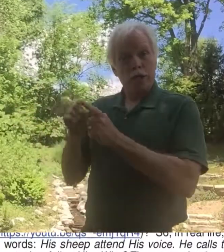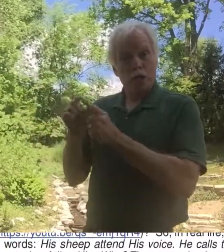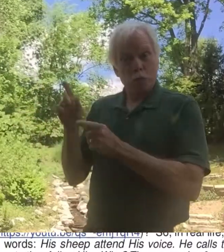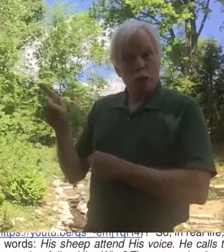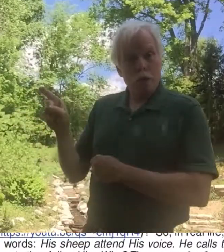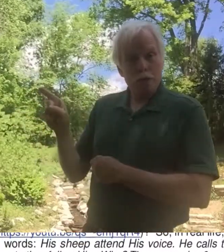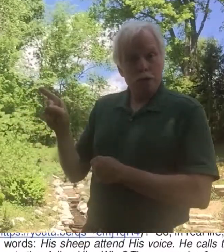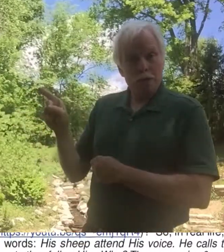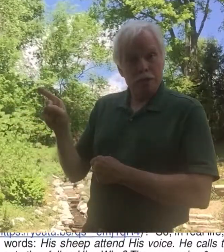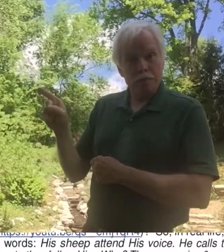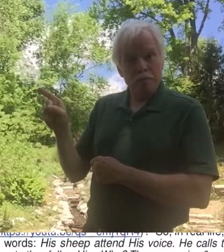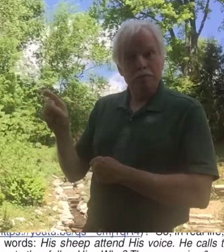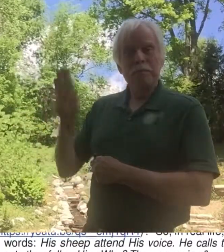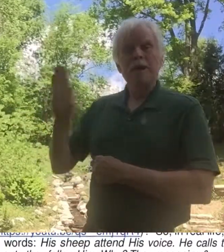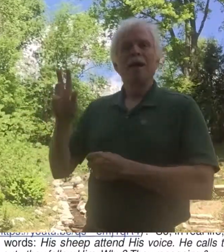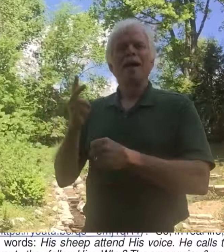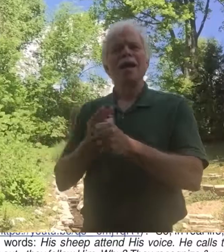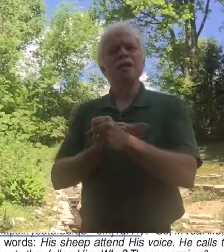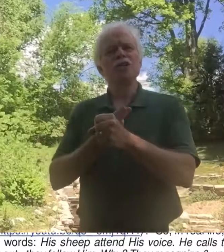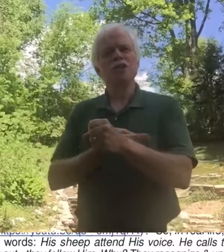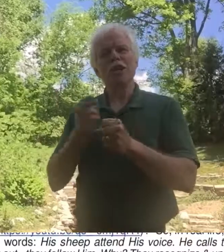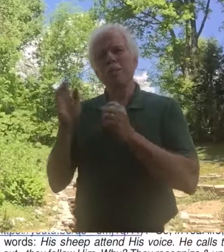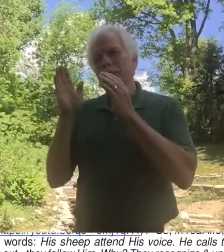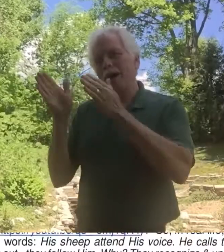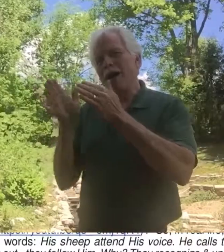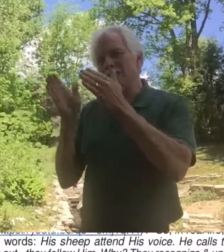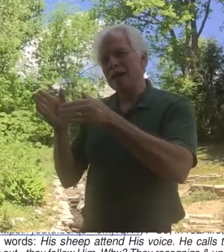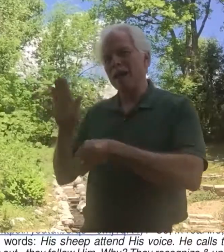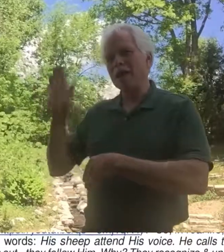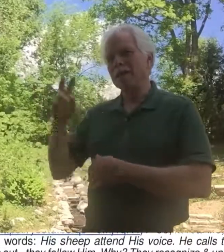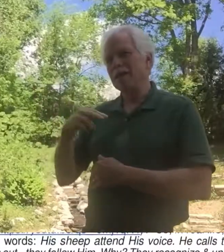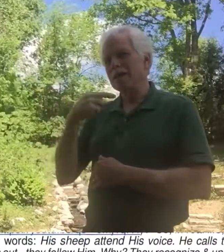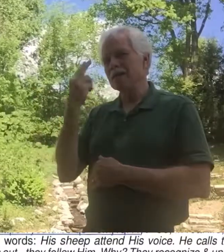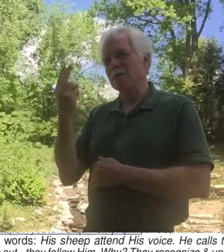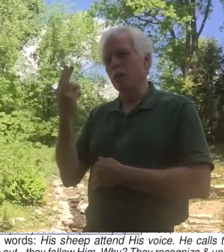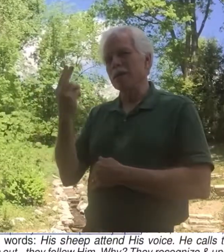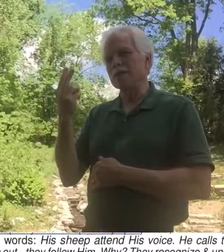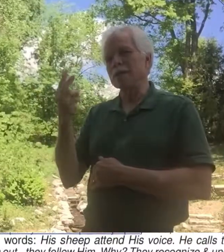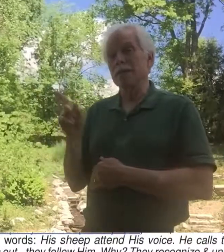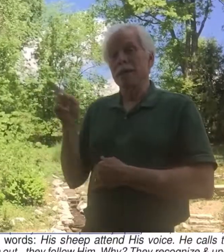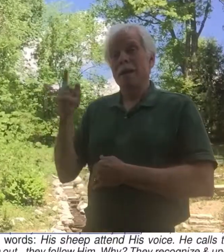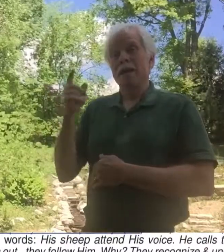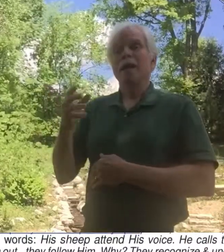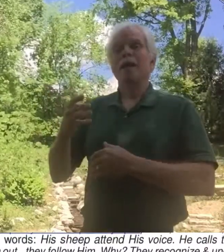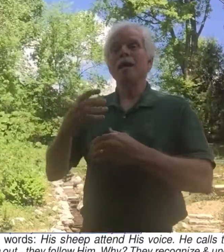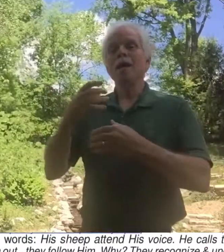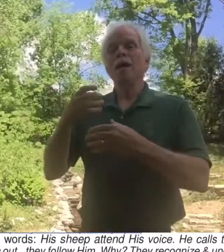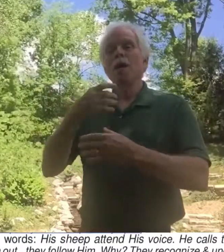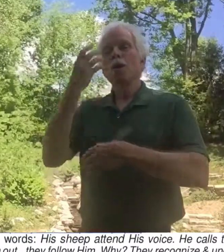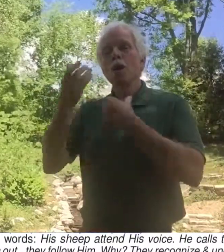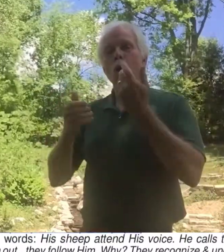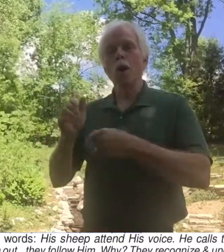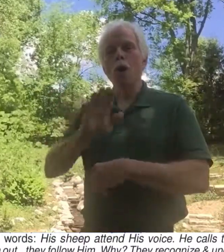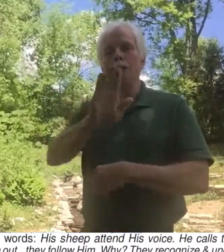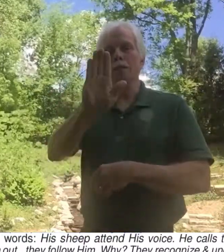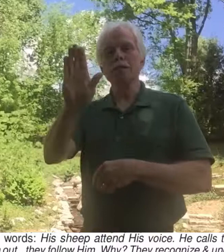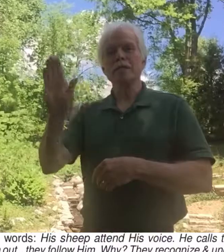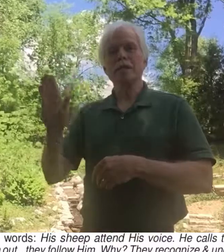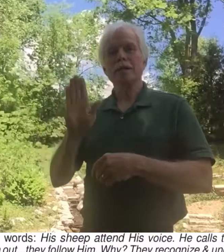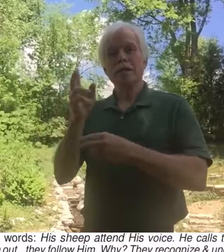Jesus' words. His sheep attend his voice. He calls